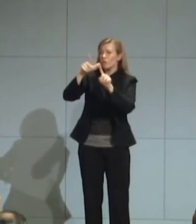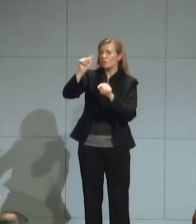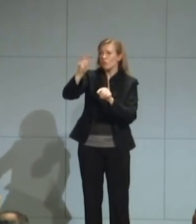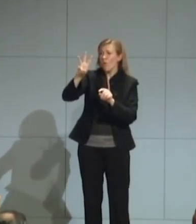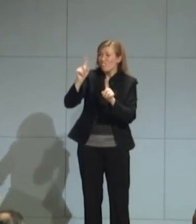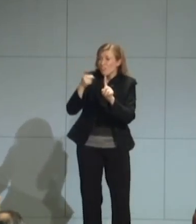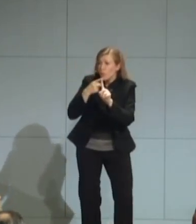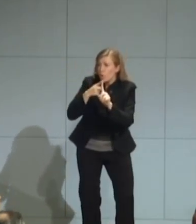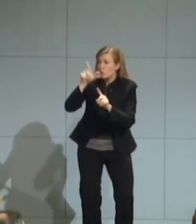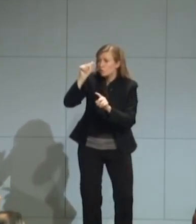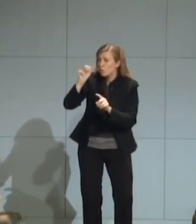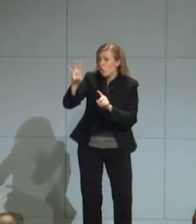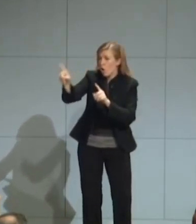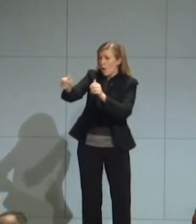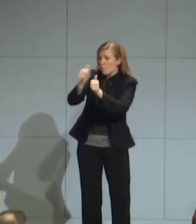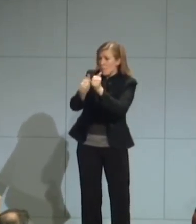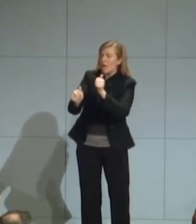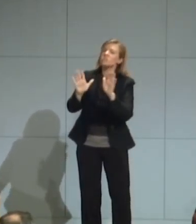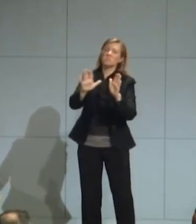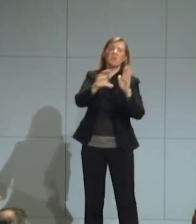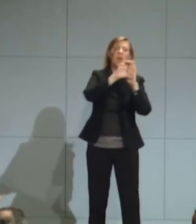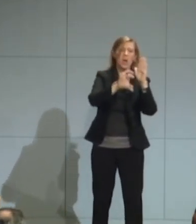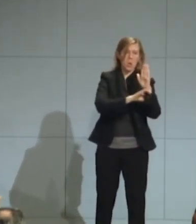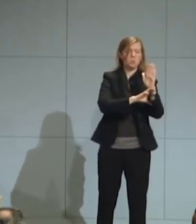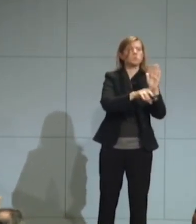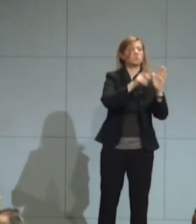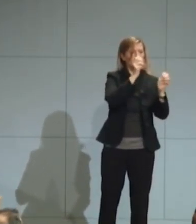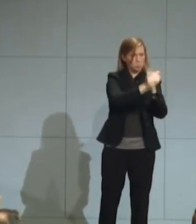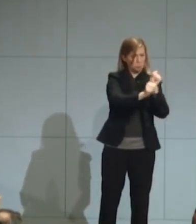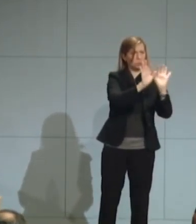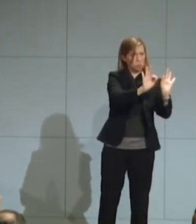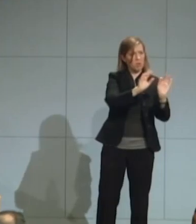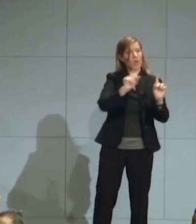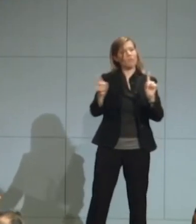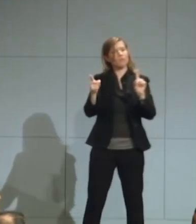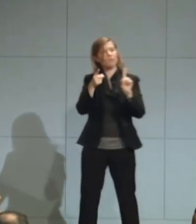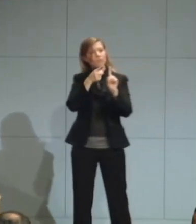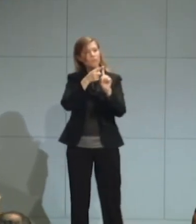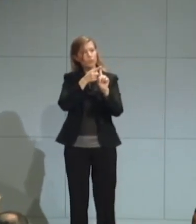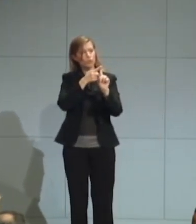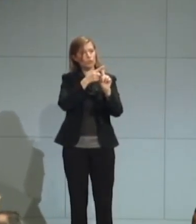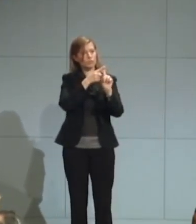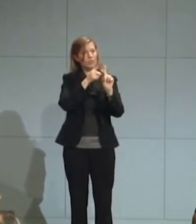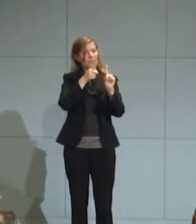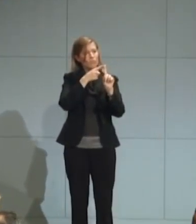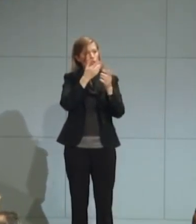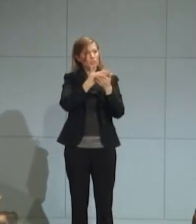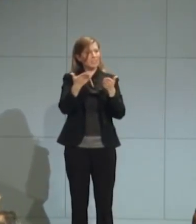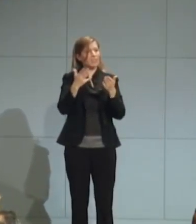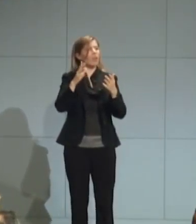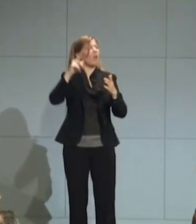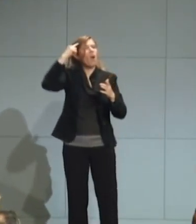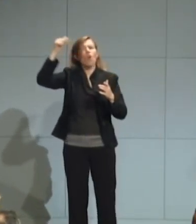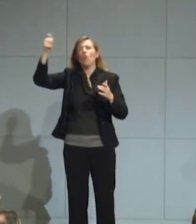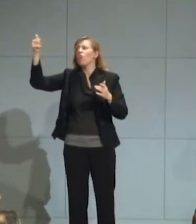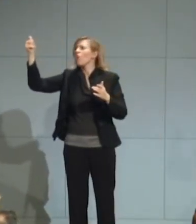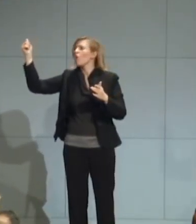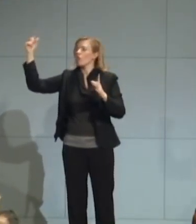present. Back in 3rd or 4th grade science class, I remember learning about, and you probably did